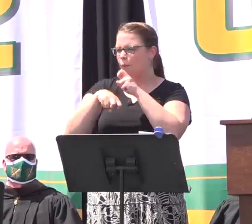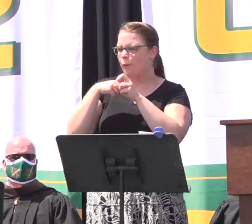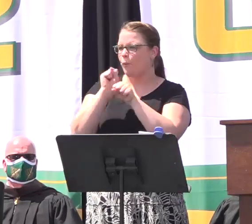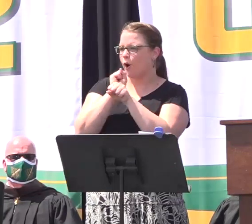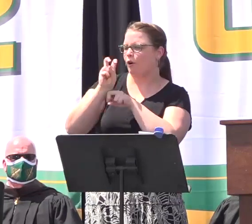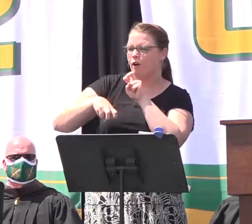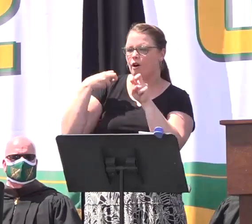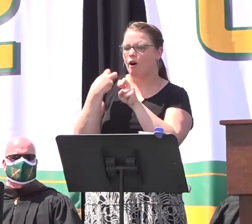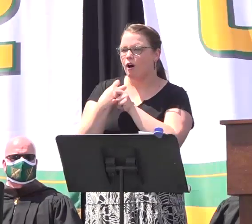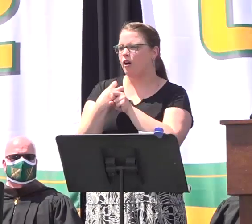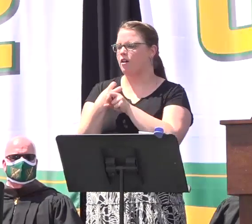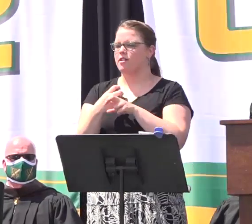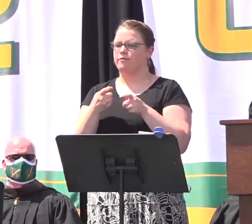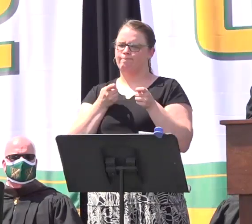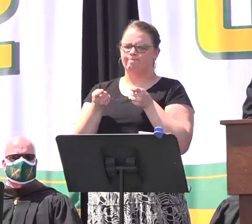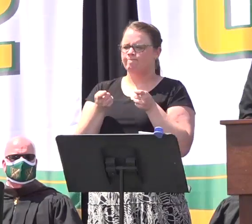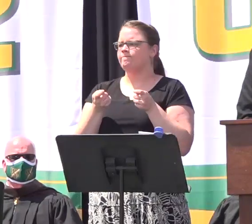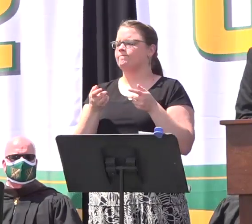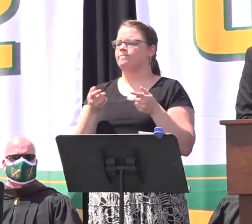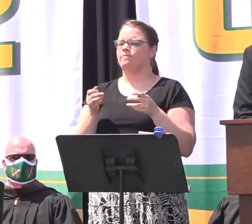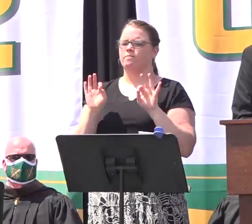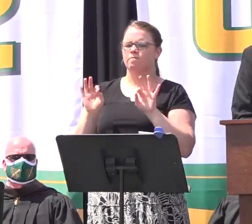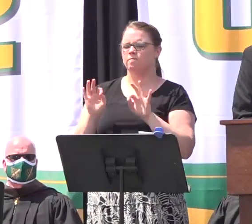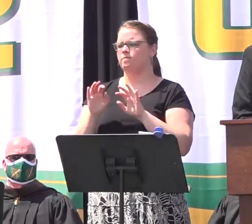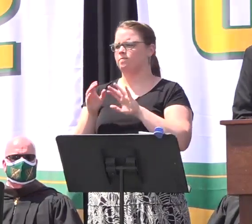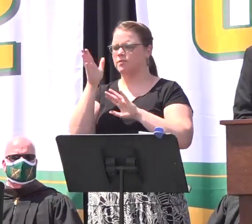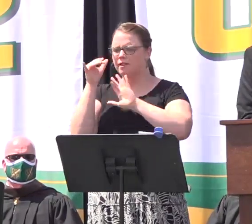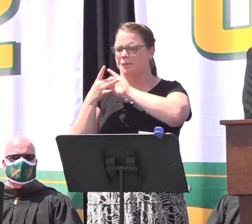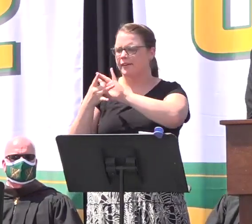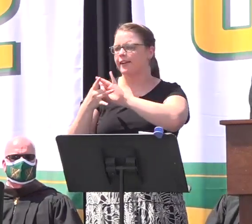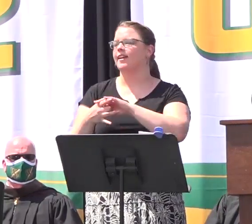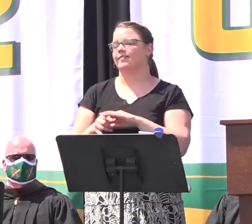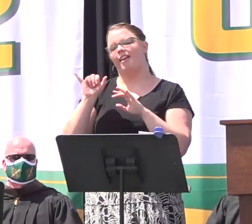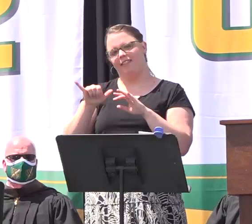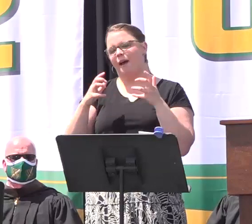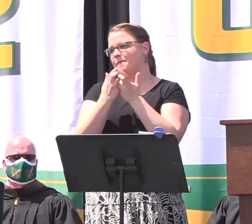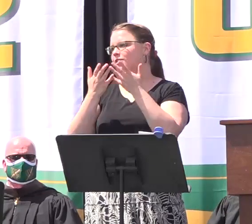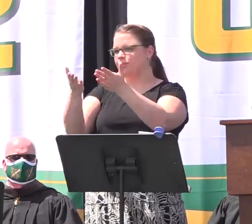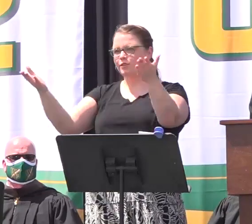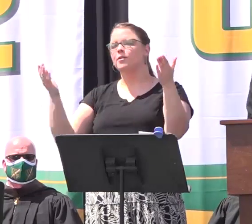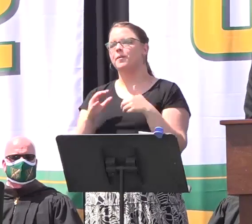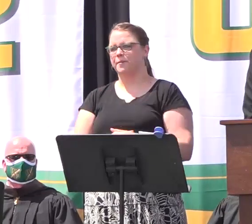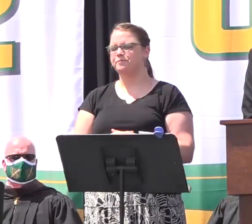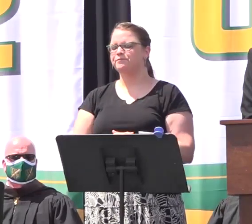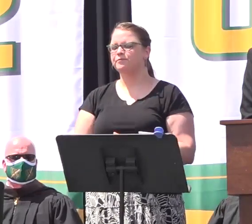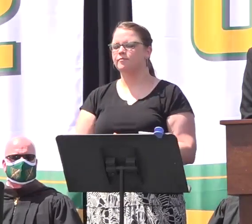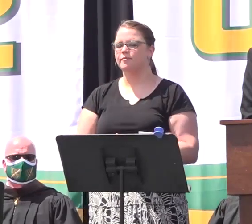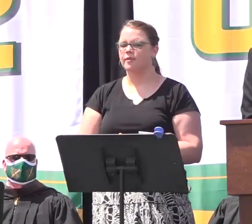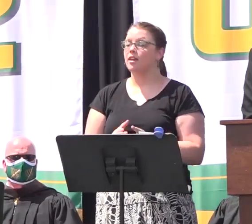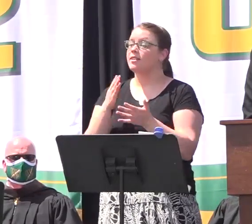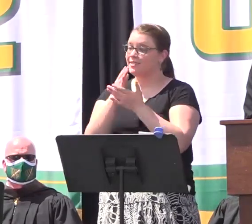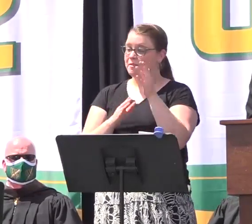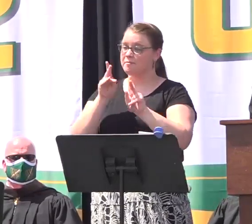that's been given to you. Here's some thoughts I want to leave with you, and I will be brief, from some people who've seen a lot. They're